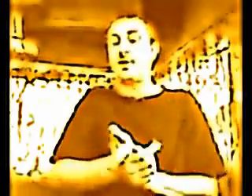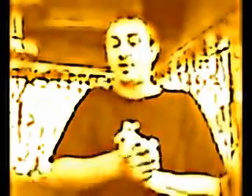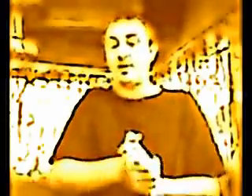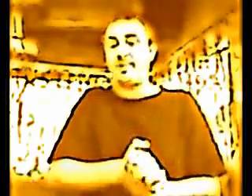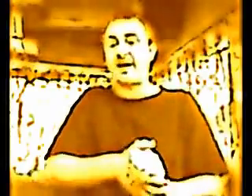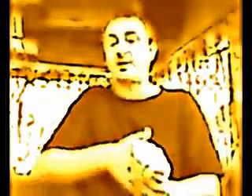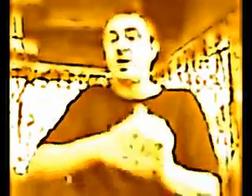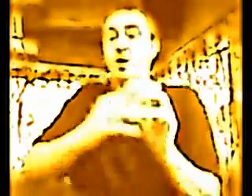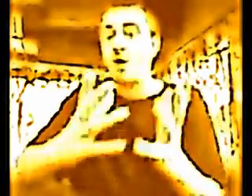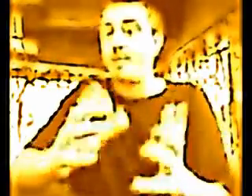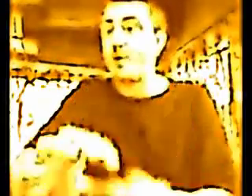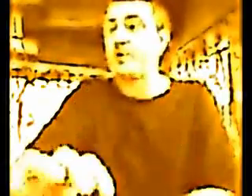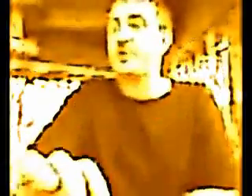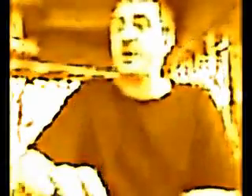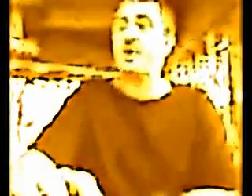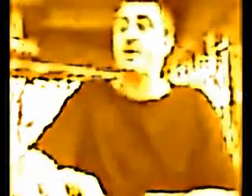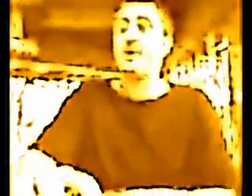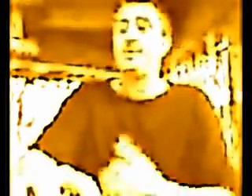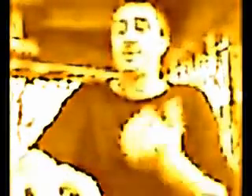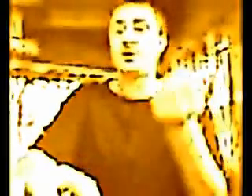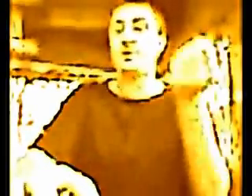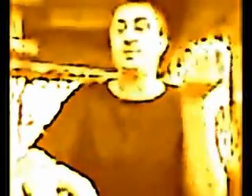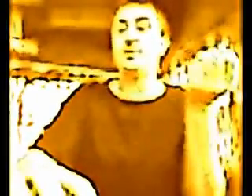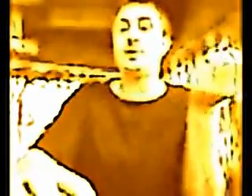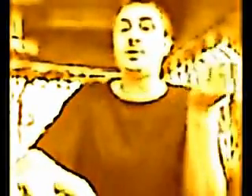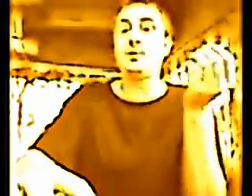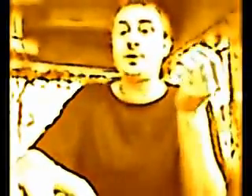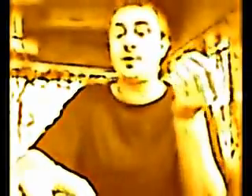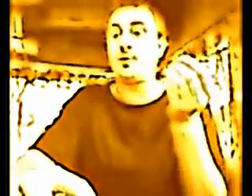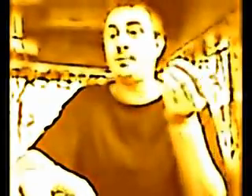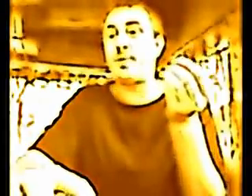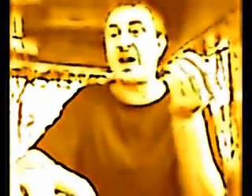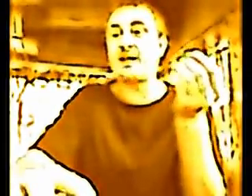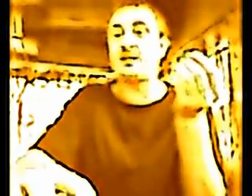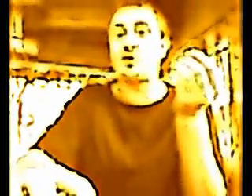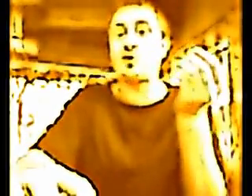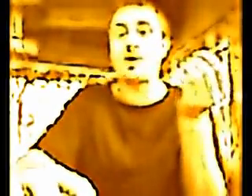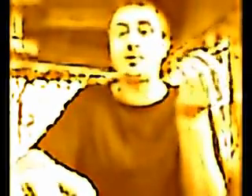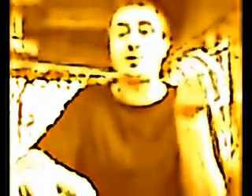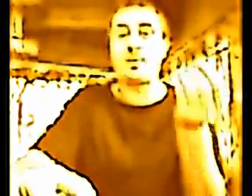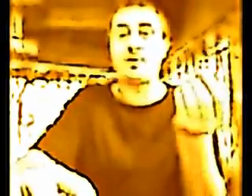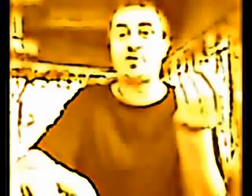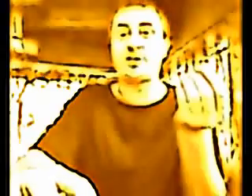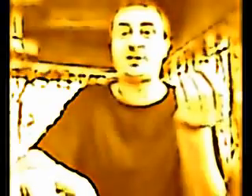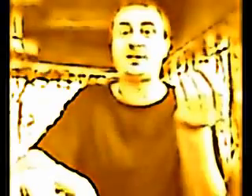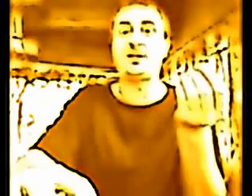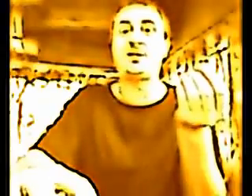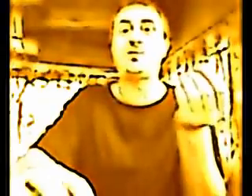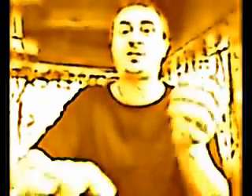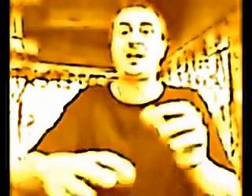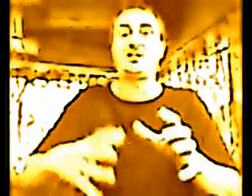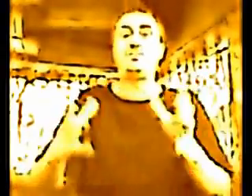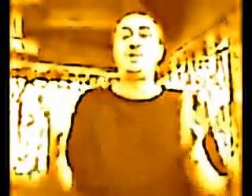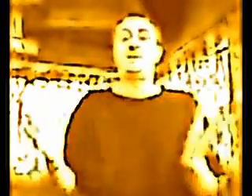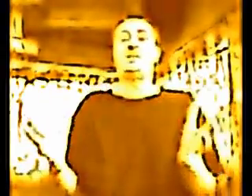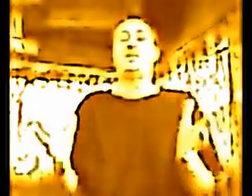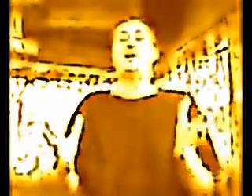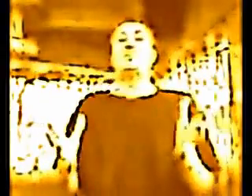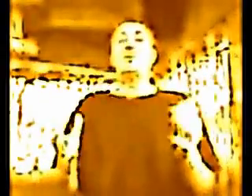to cut back on personnel. So the, biased, corrupt criminal justice system, which has millions of dollars,